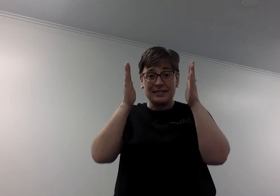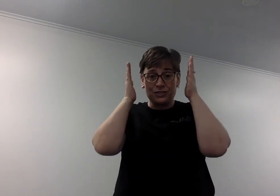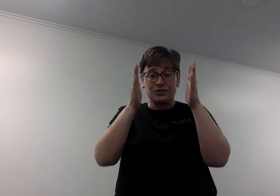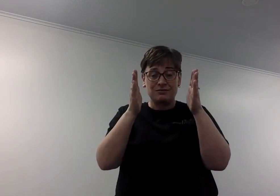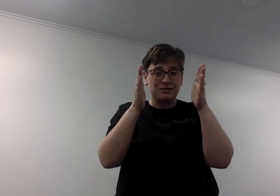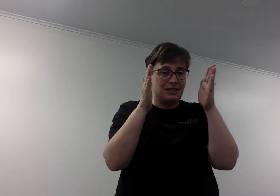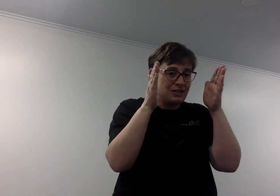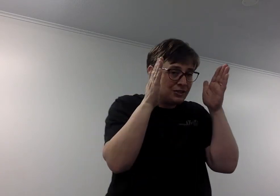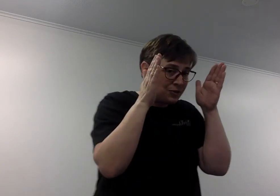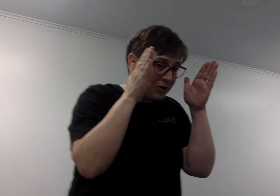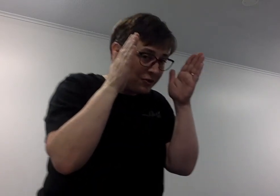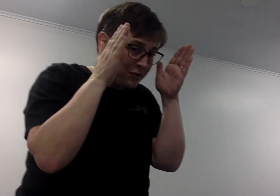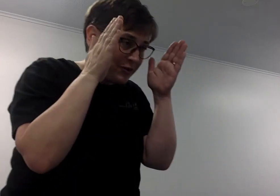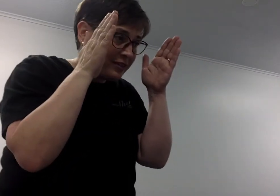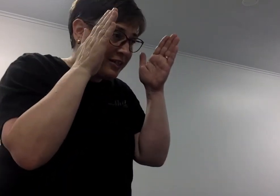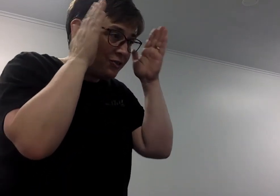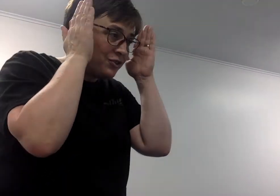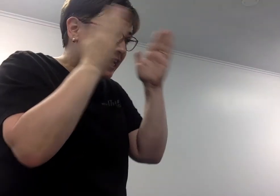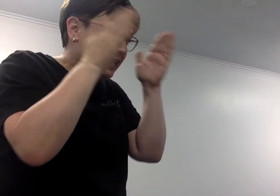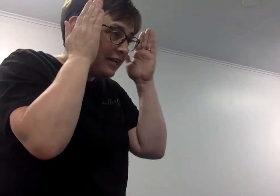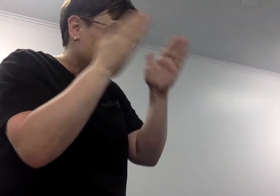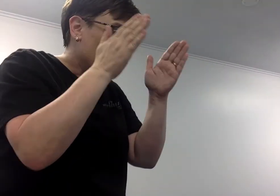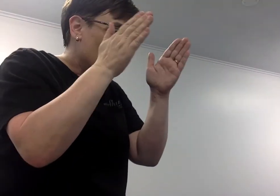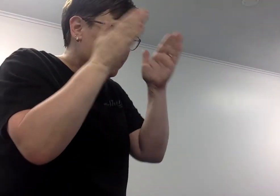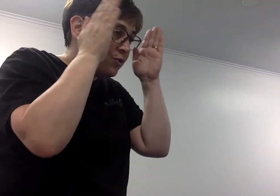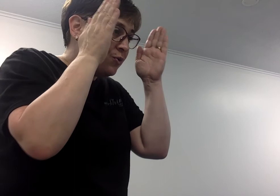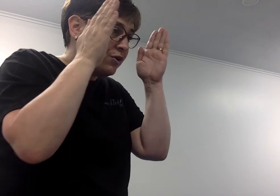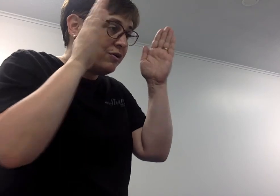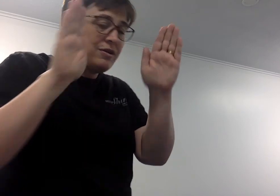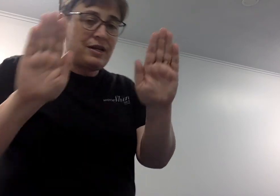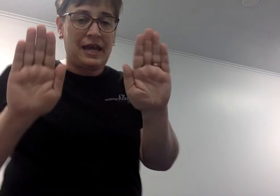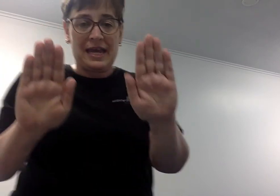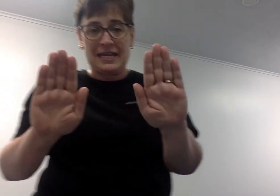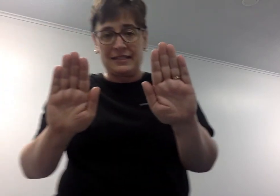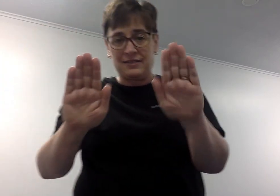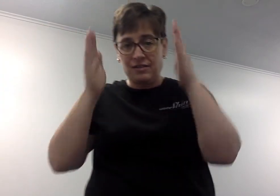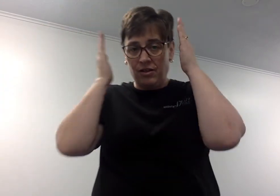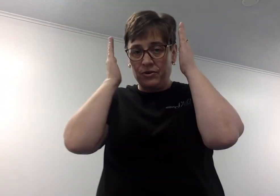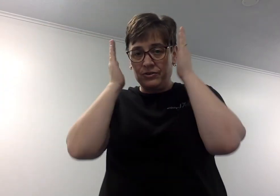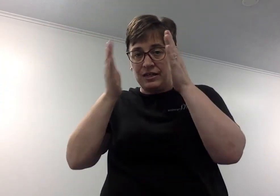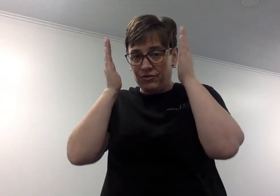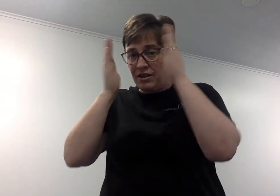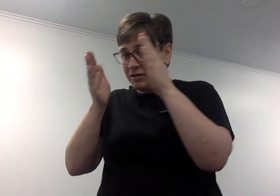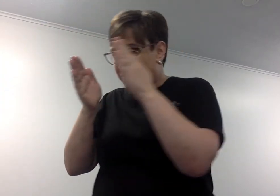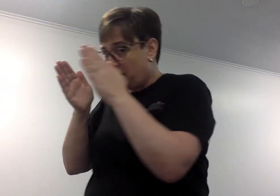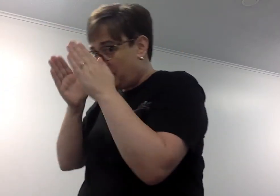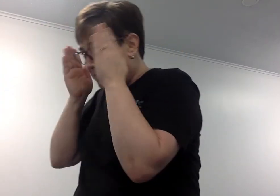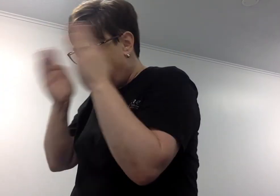attention. So all you're doing is you're taking your hands closed and you're telling them to pay